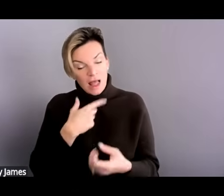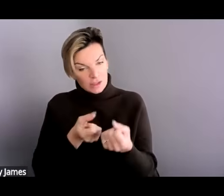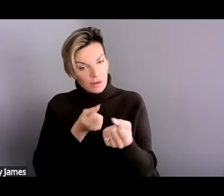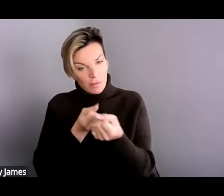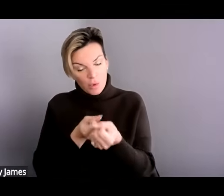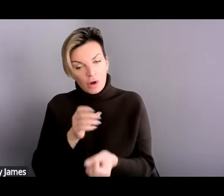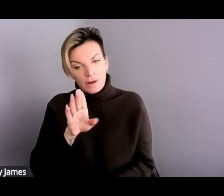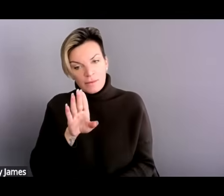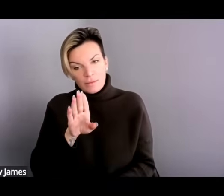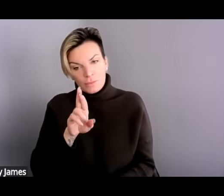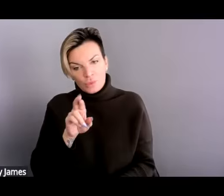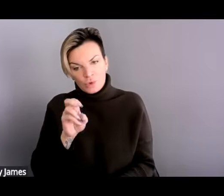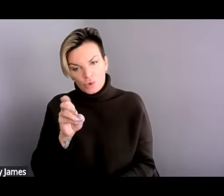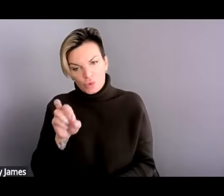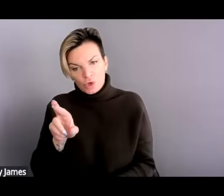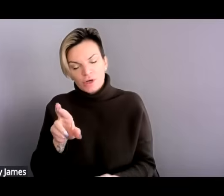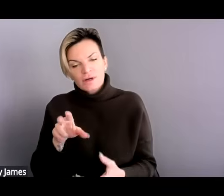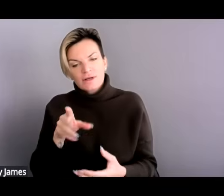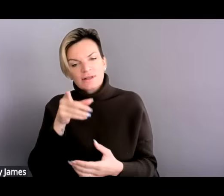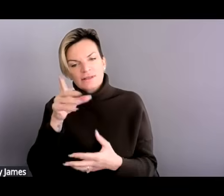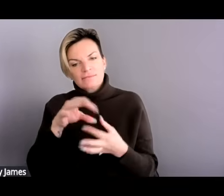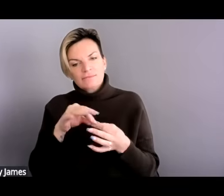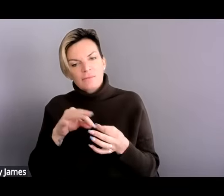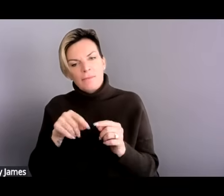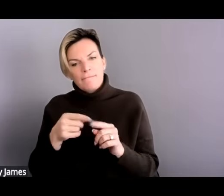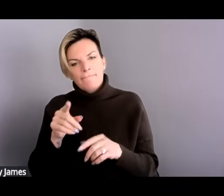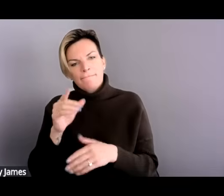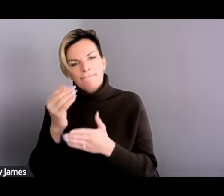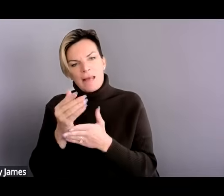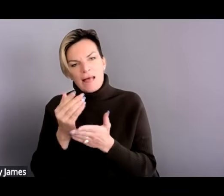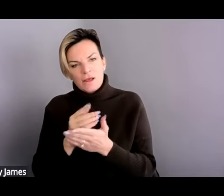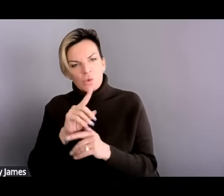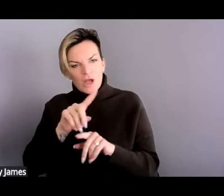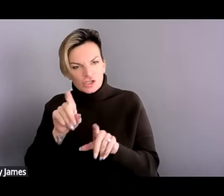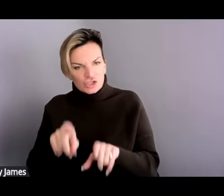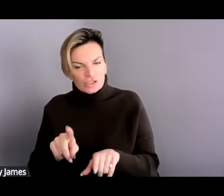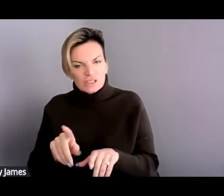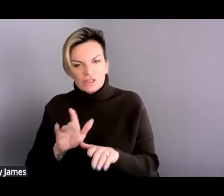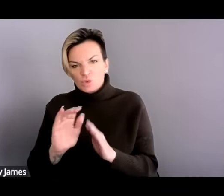said about ballot questions, referendums,